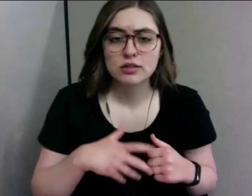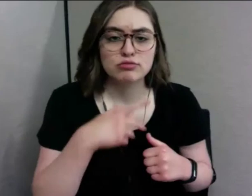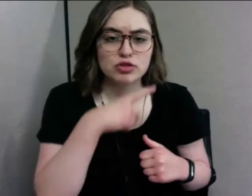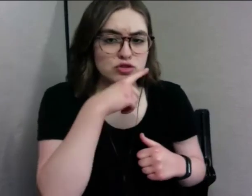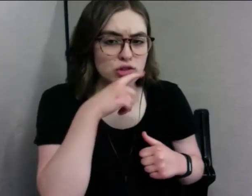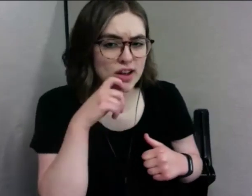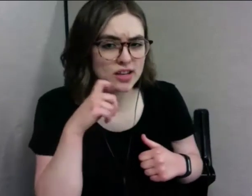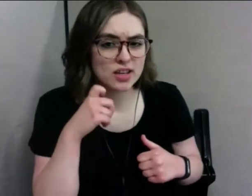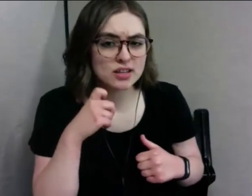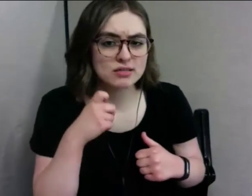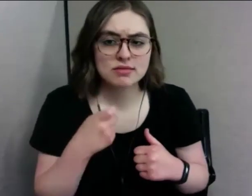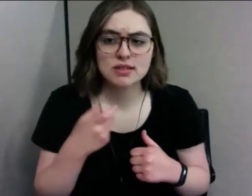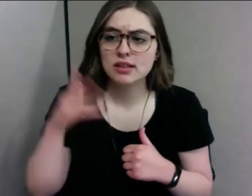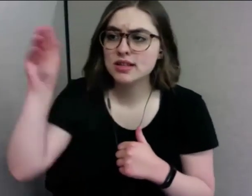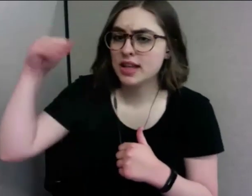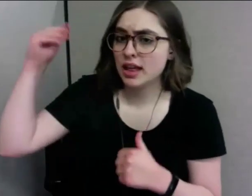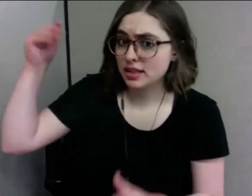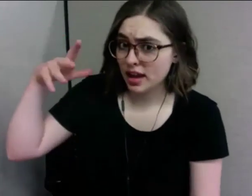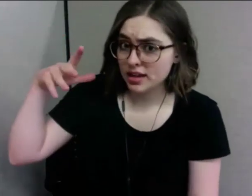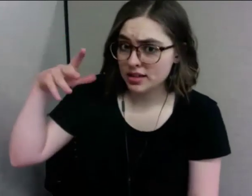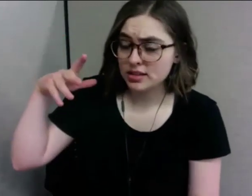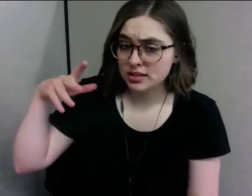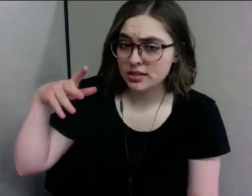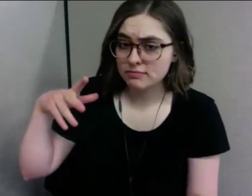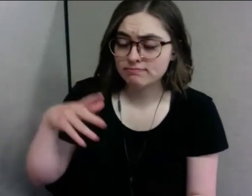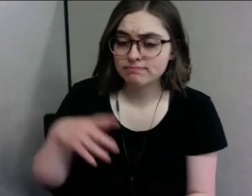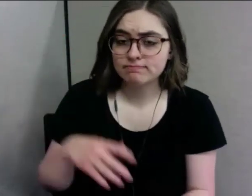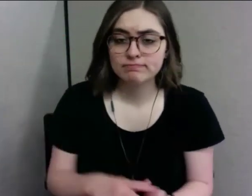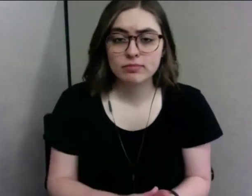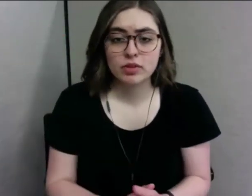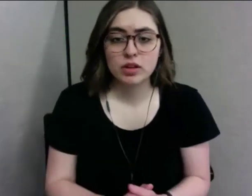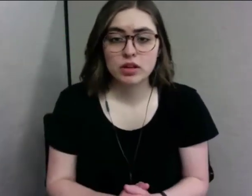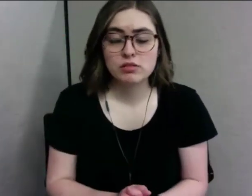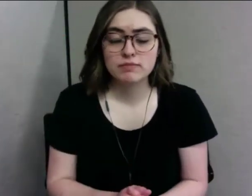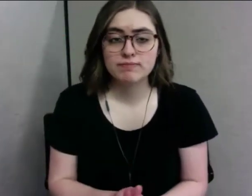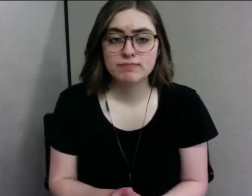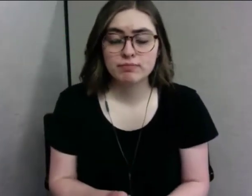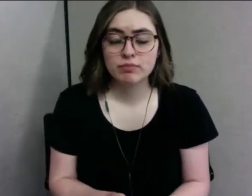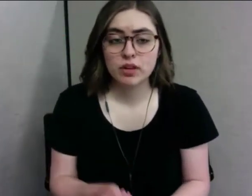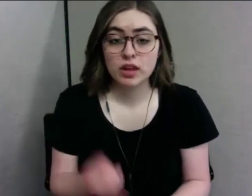If you're interested in collecting cards, I recommend that you buy a price guide.